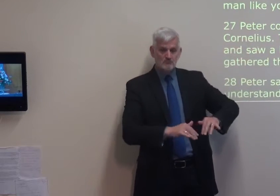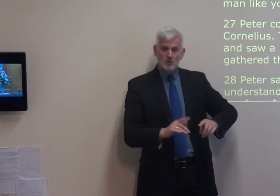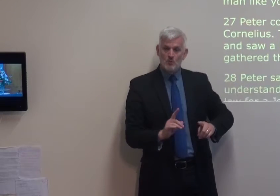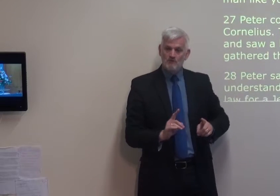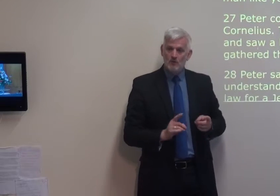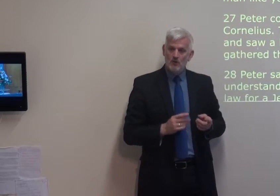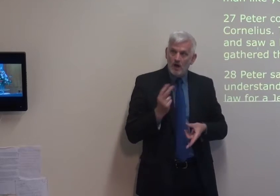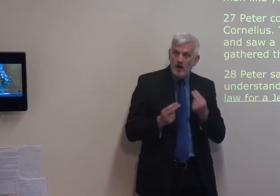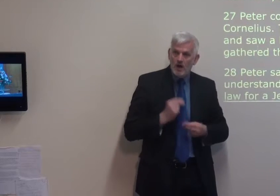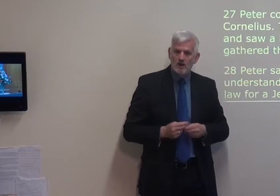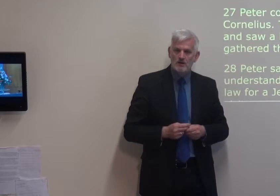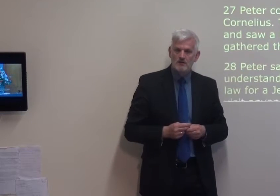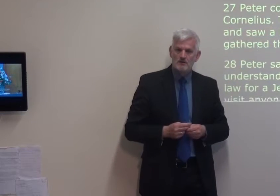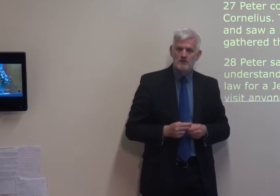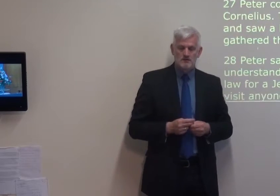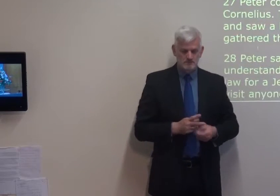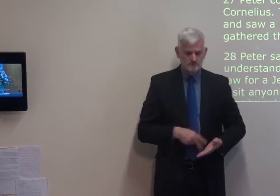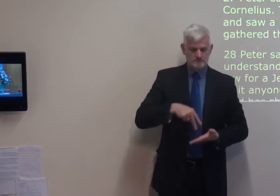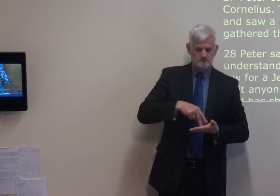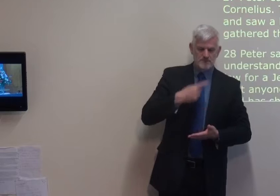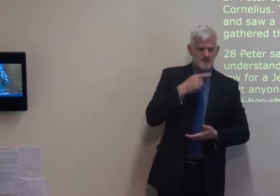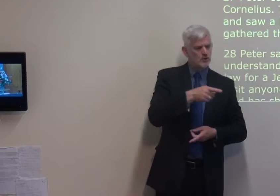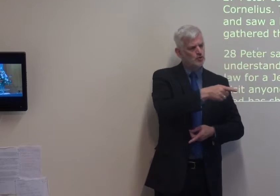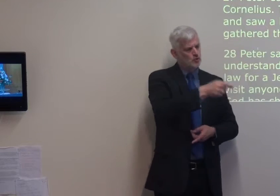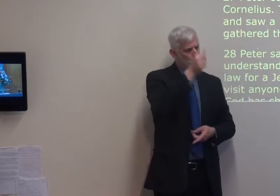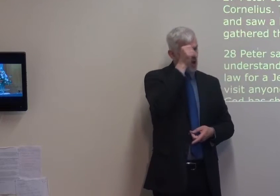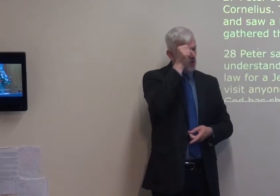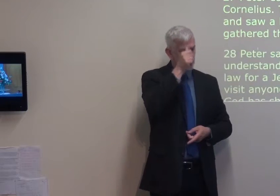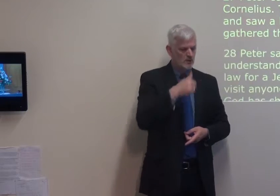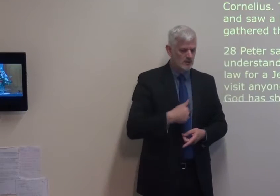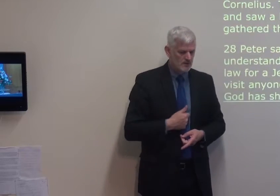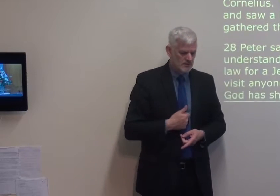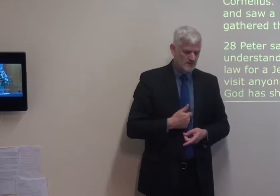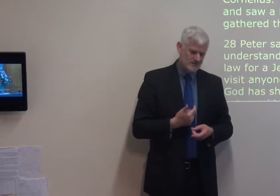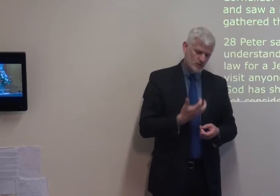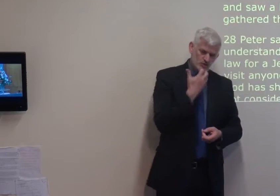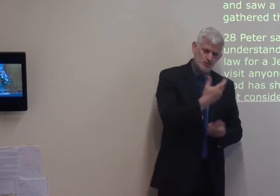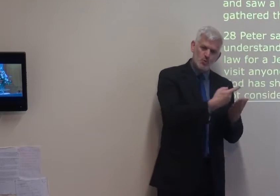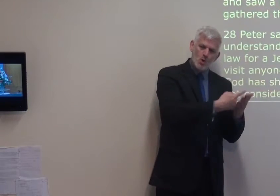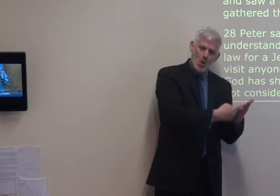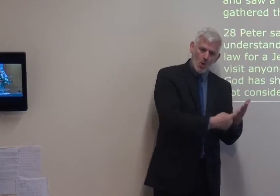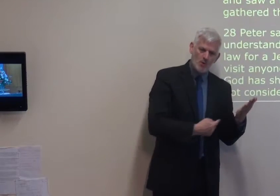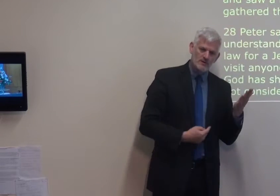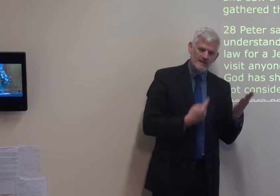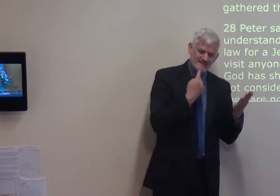said unto them, Ye know how that it is an unlawful thing for a man that is a Jew to